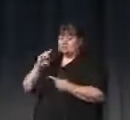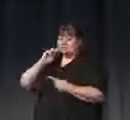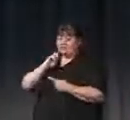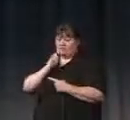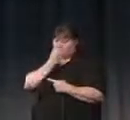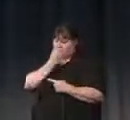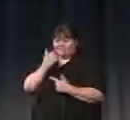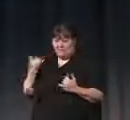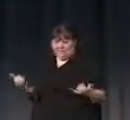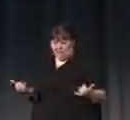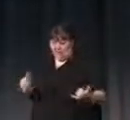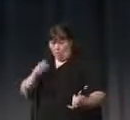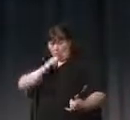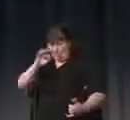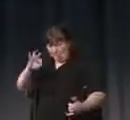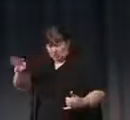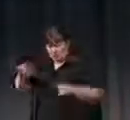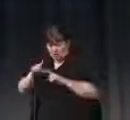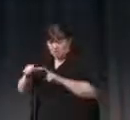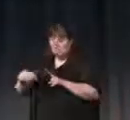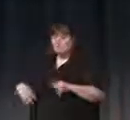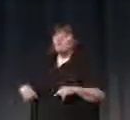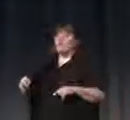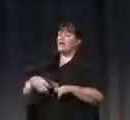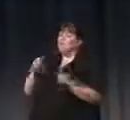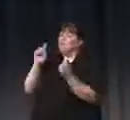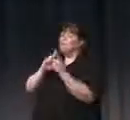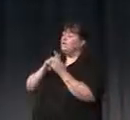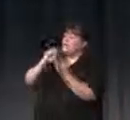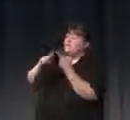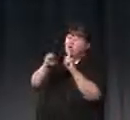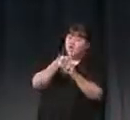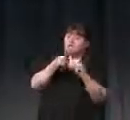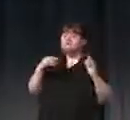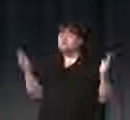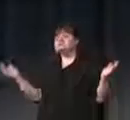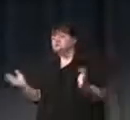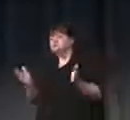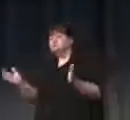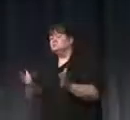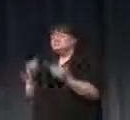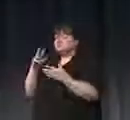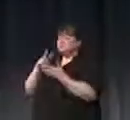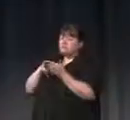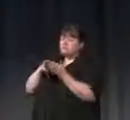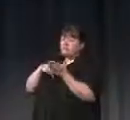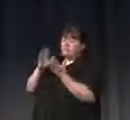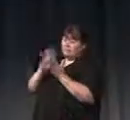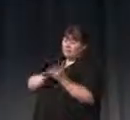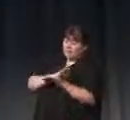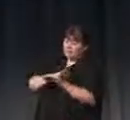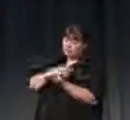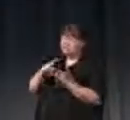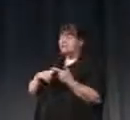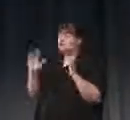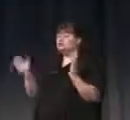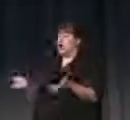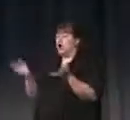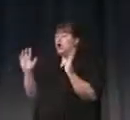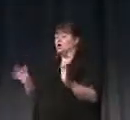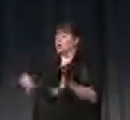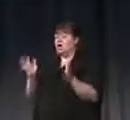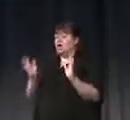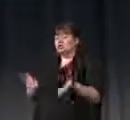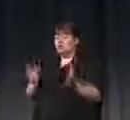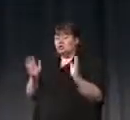old-fashioned language now, where they can meet their mates, read the papers and books, enjoy the pictures, and talk as much as they please, for